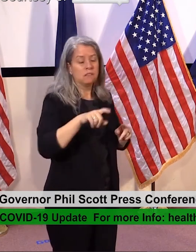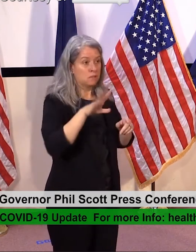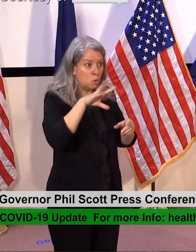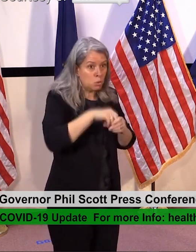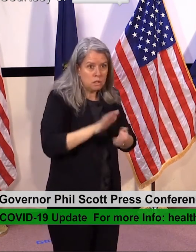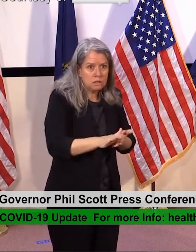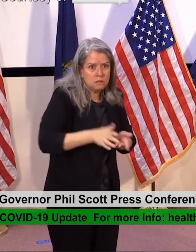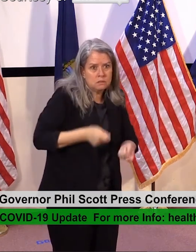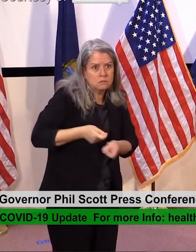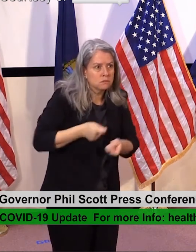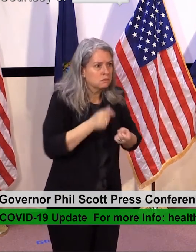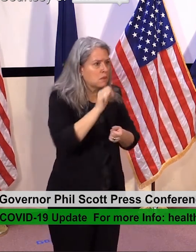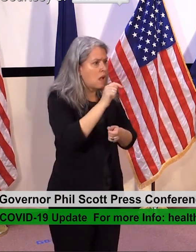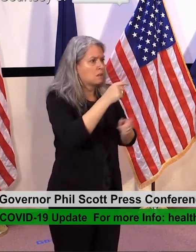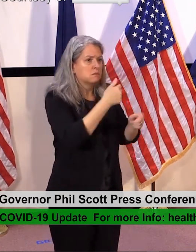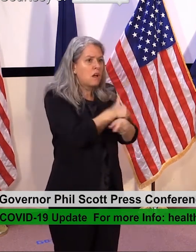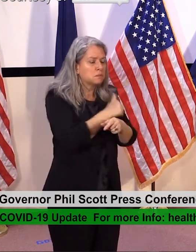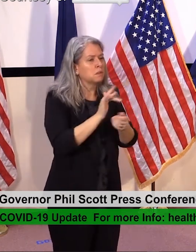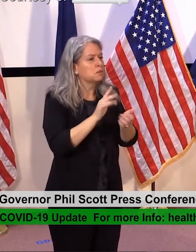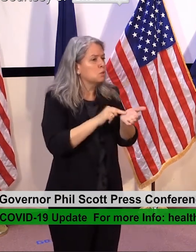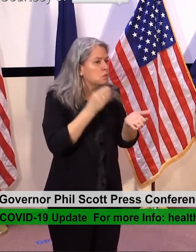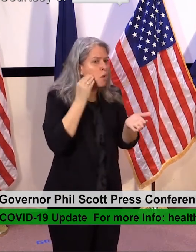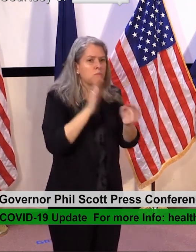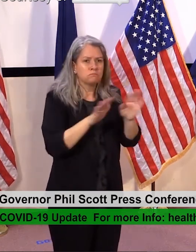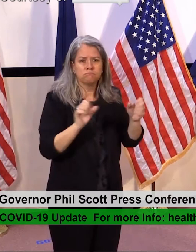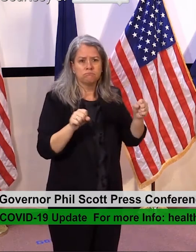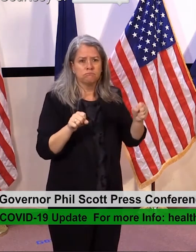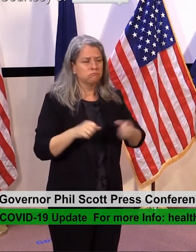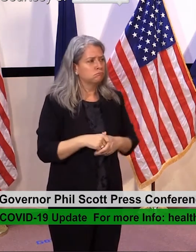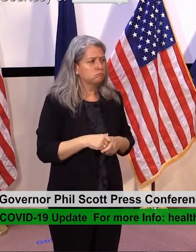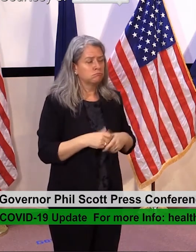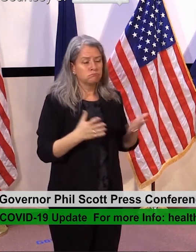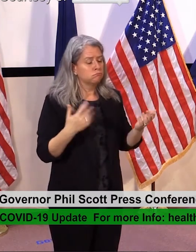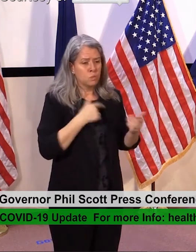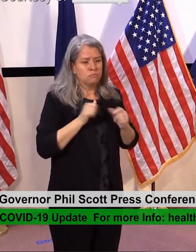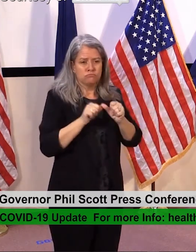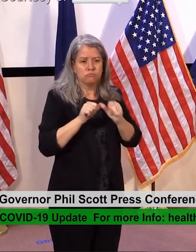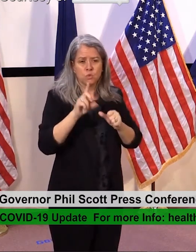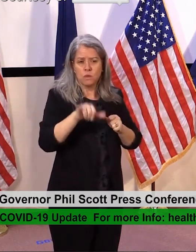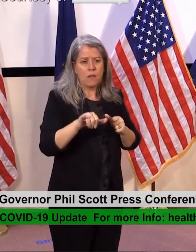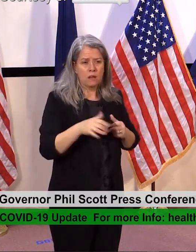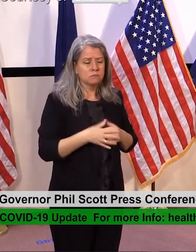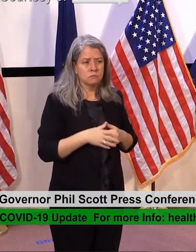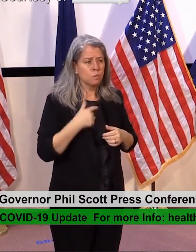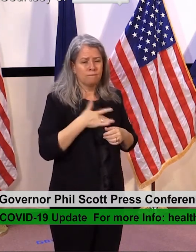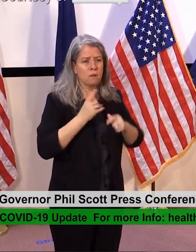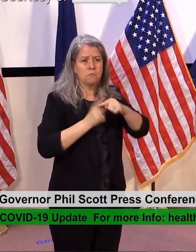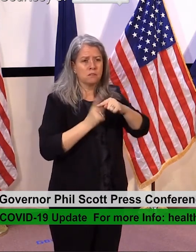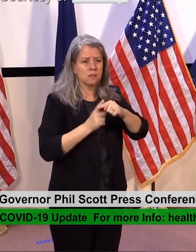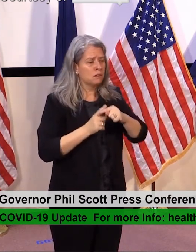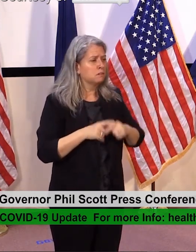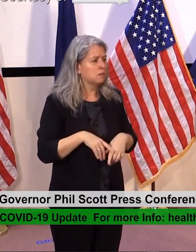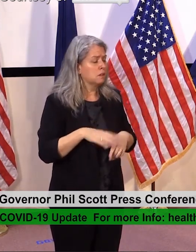custodial staff and so forth. So we'll continue to do that. We're having some success, so that's encouraging. Many people are